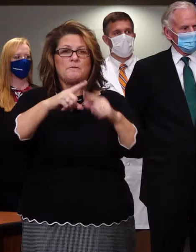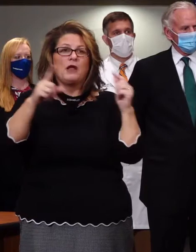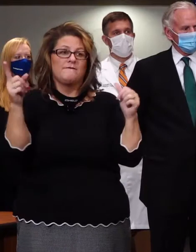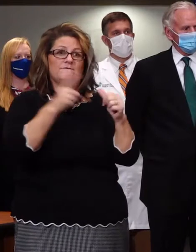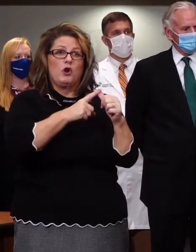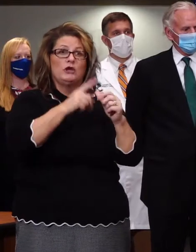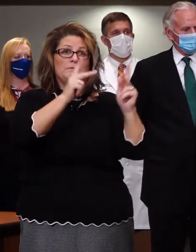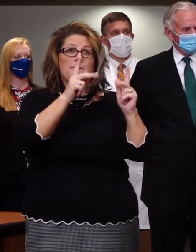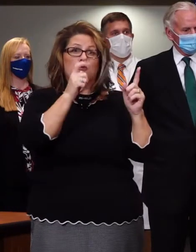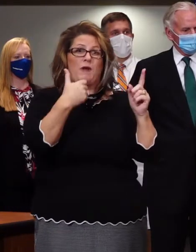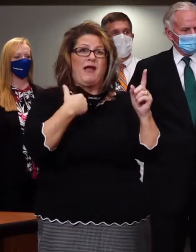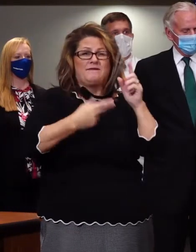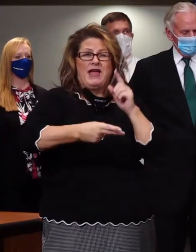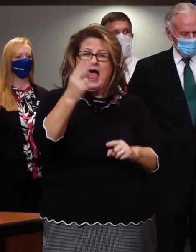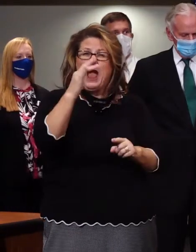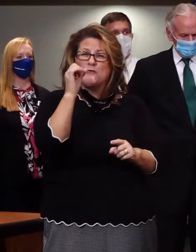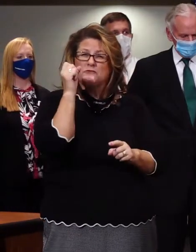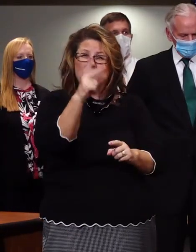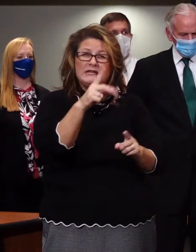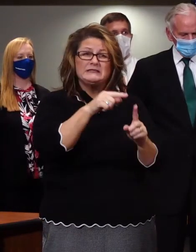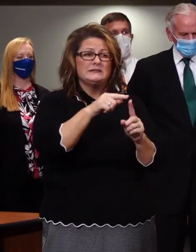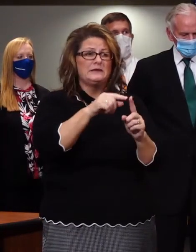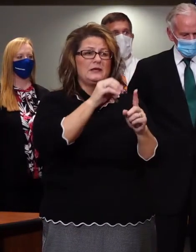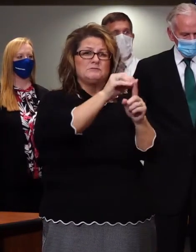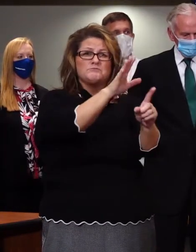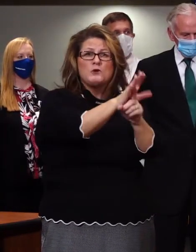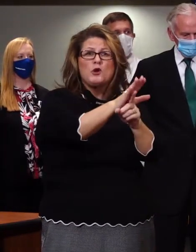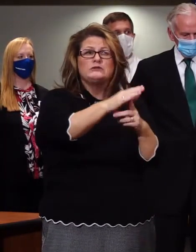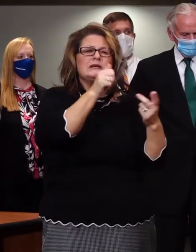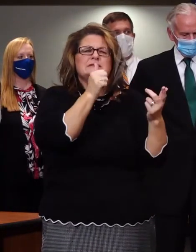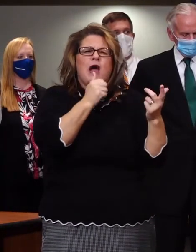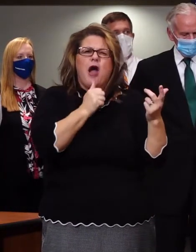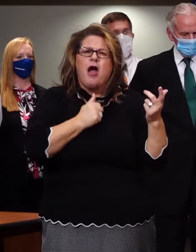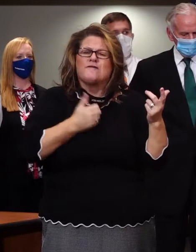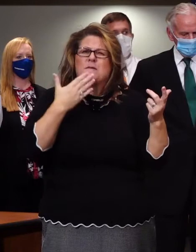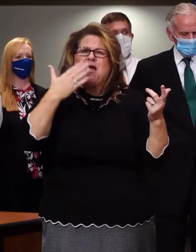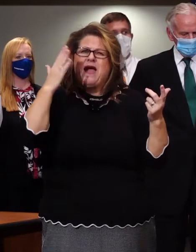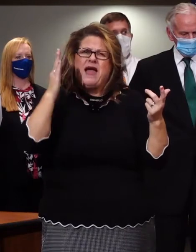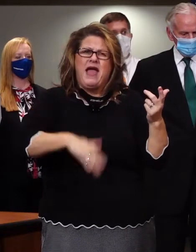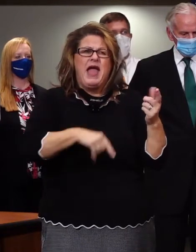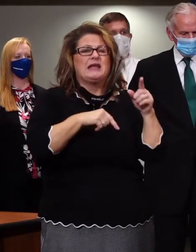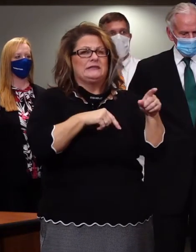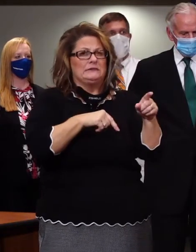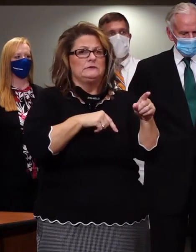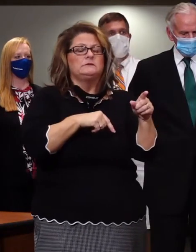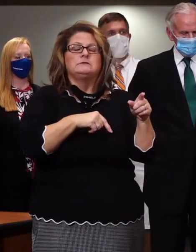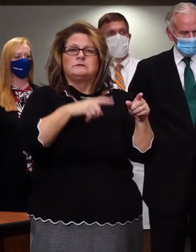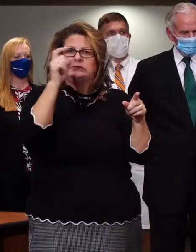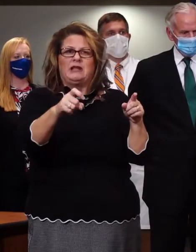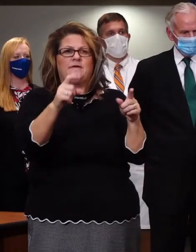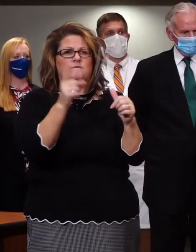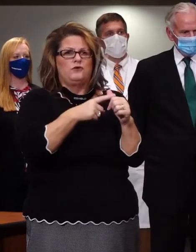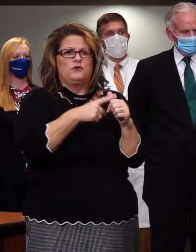for those who are at highest risk of being exposed and highest risk of suffering severe consequences, that it will be some time